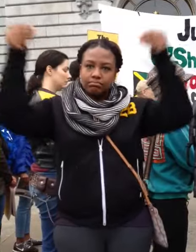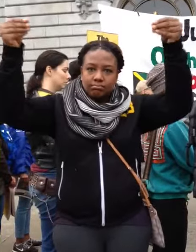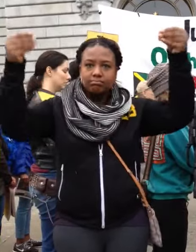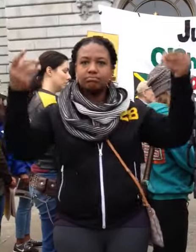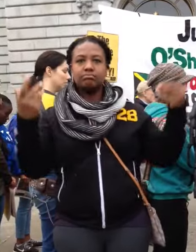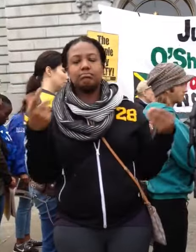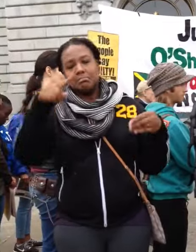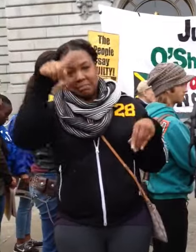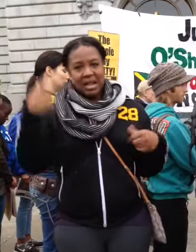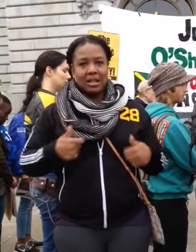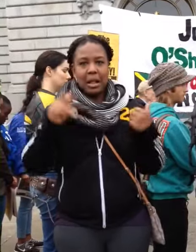Alex Nieto,